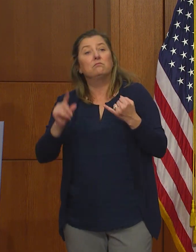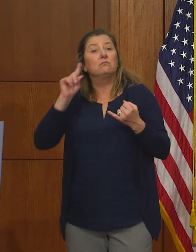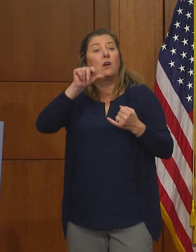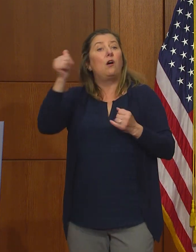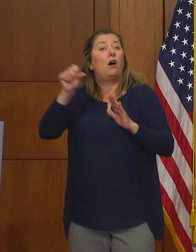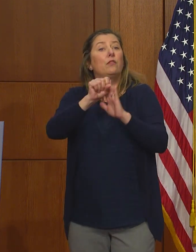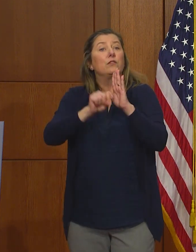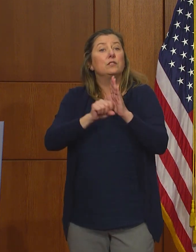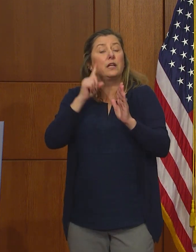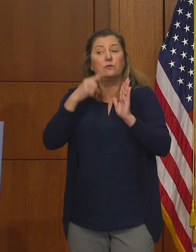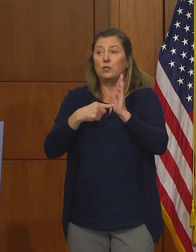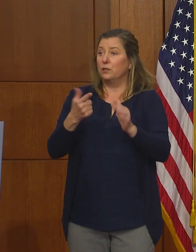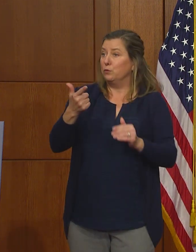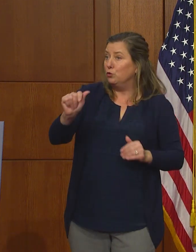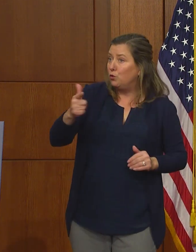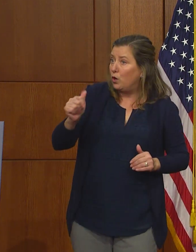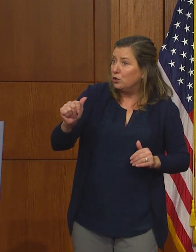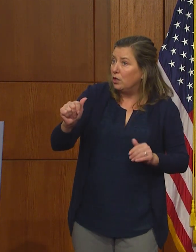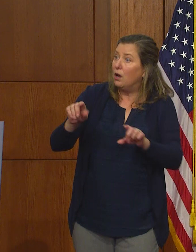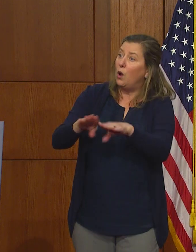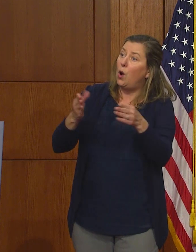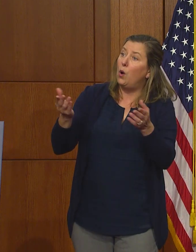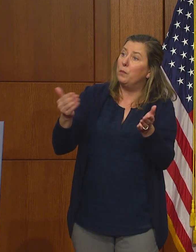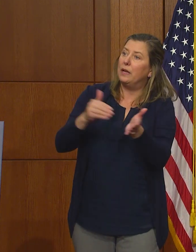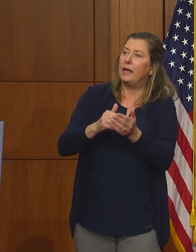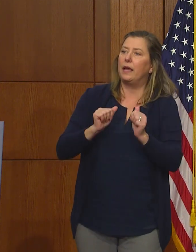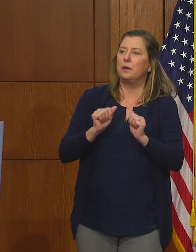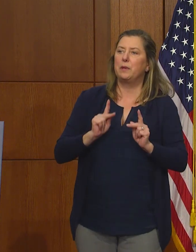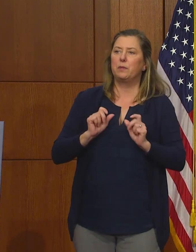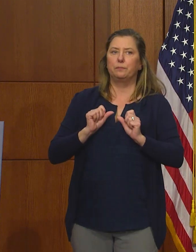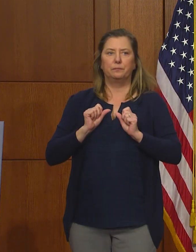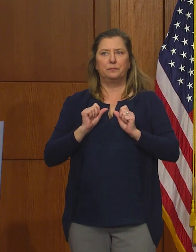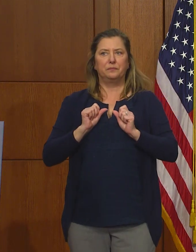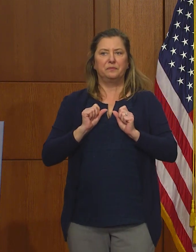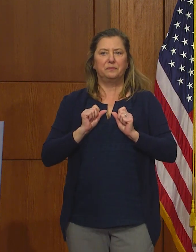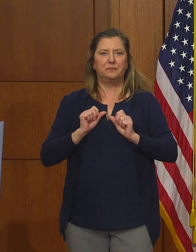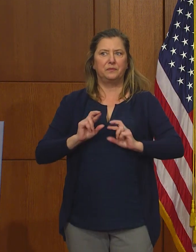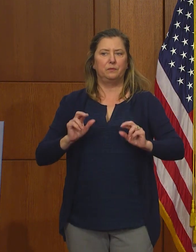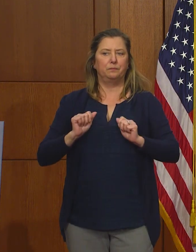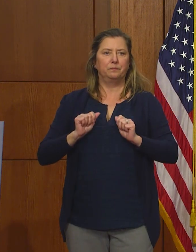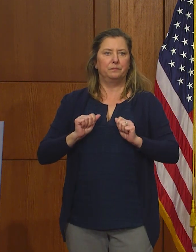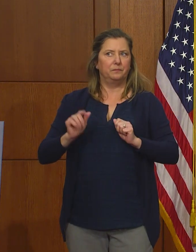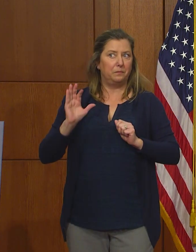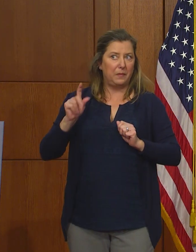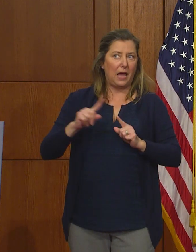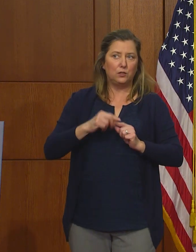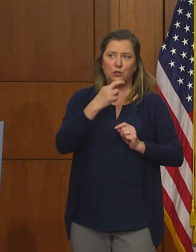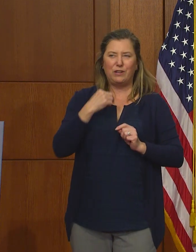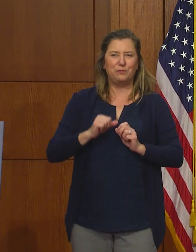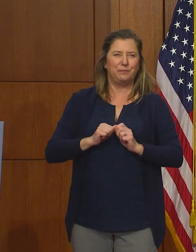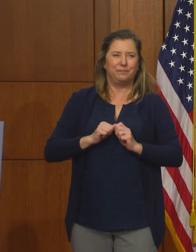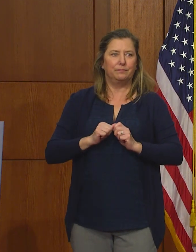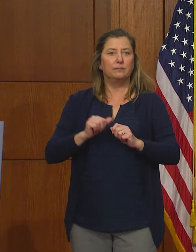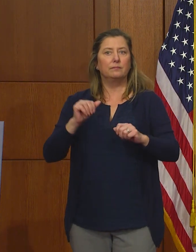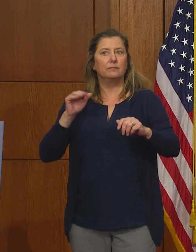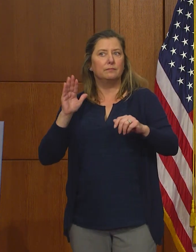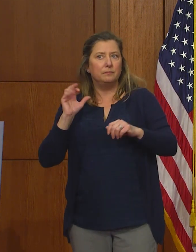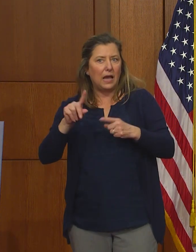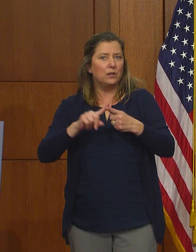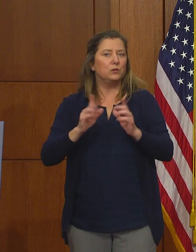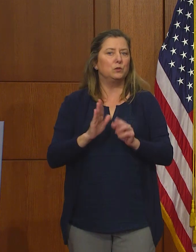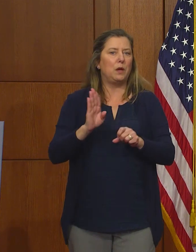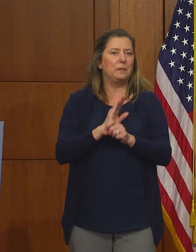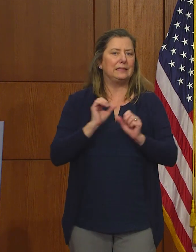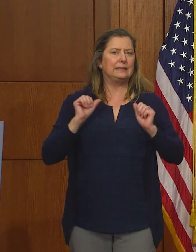this week that have reopened, and there's a very tepid response from consumers as to whether they're going back to restaurants and going back to